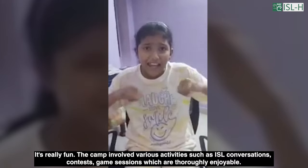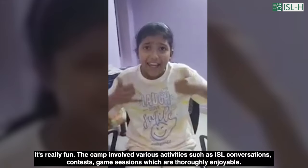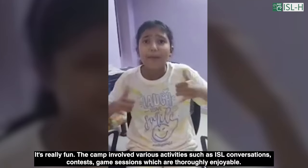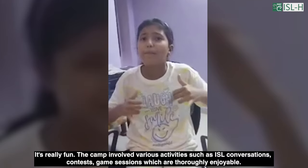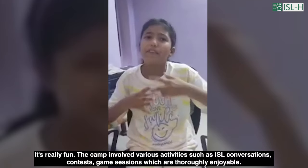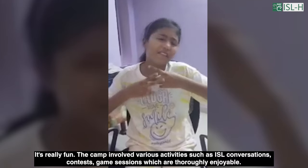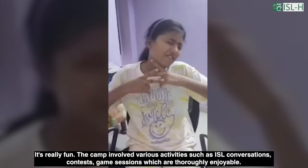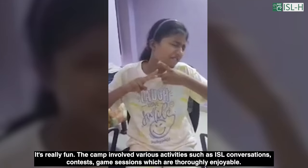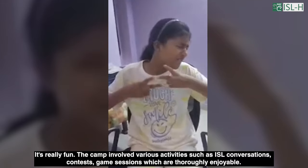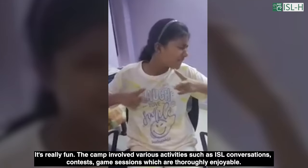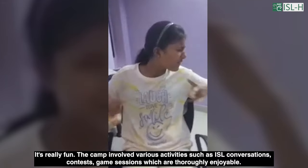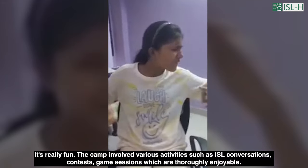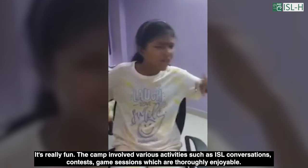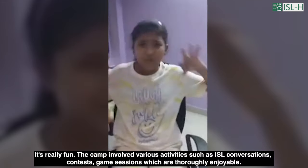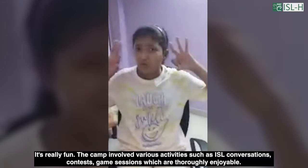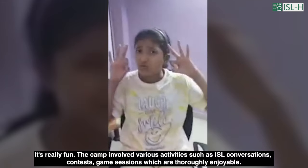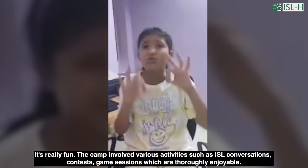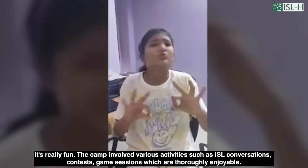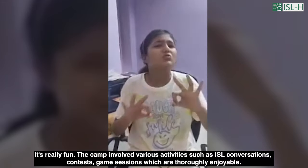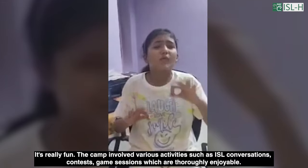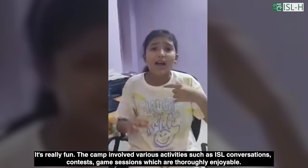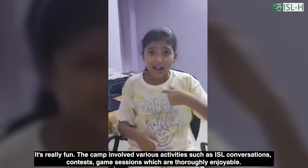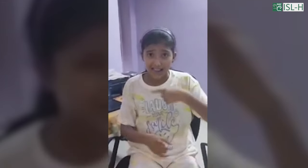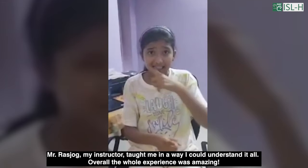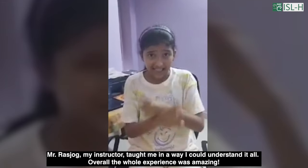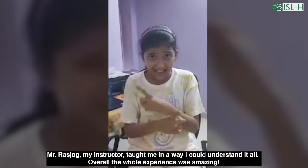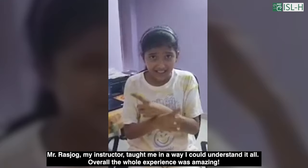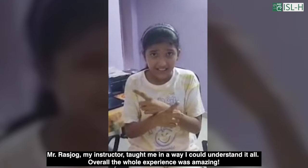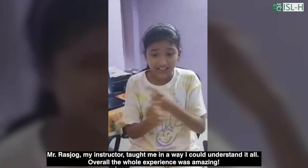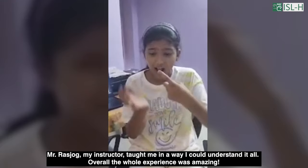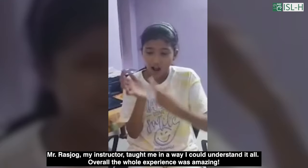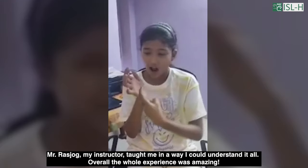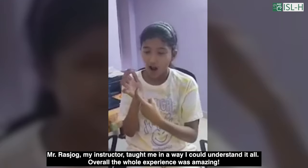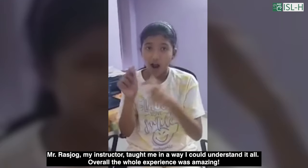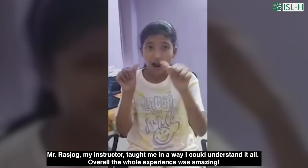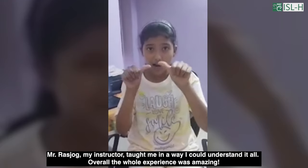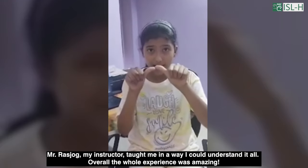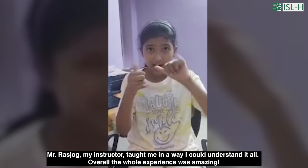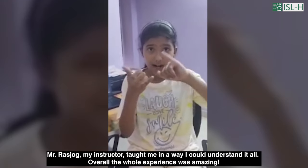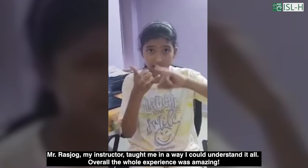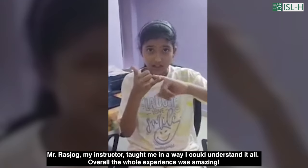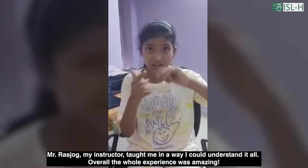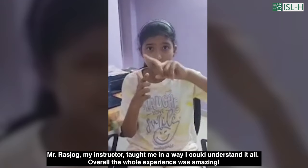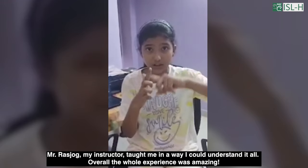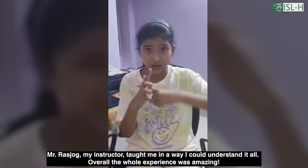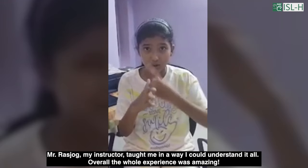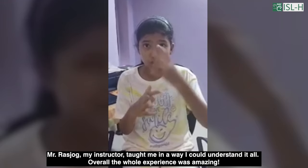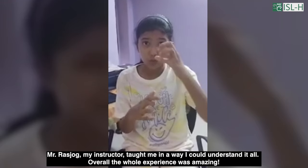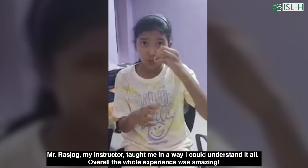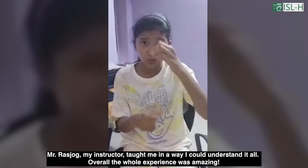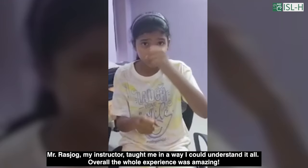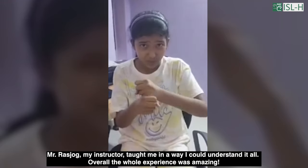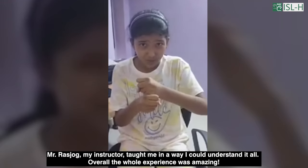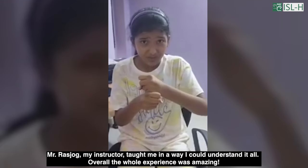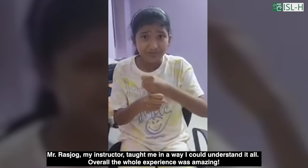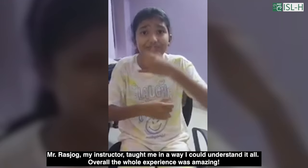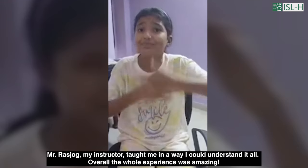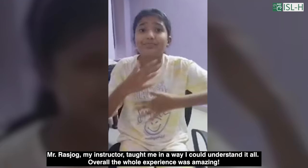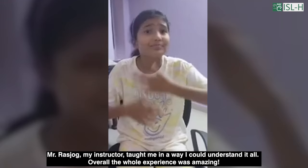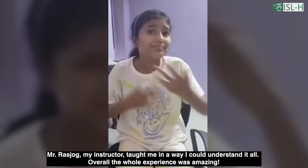conversations, contests, game sessions, which are thoroughly enjoyable. Mr. Rastuk, my instructor, taught me in a way I